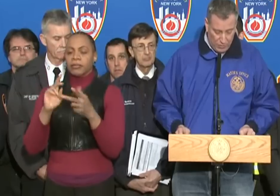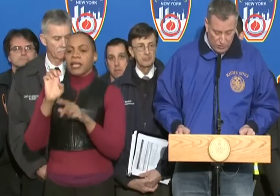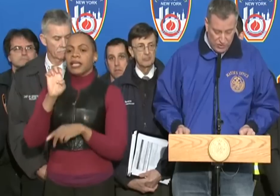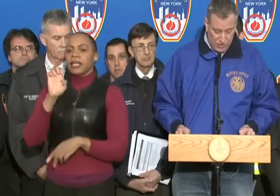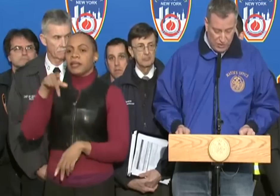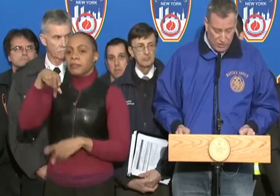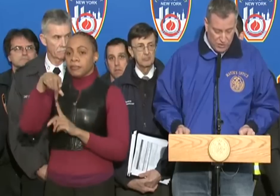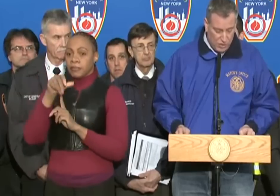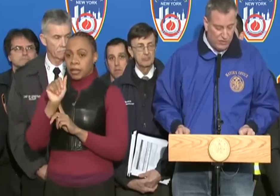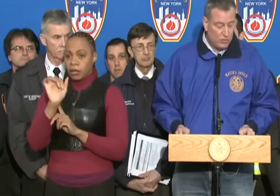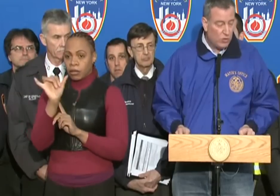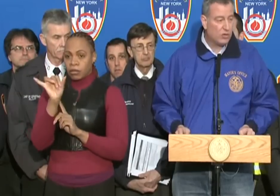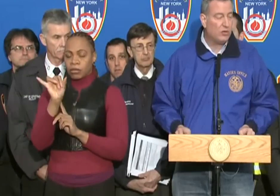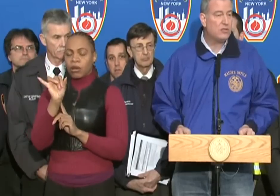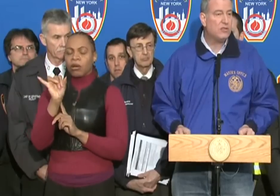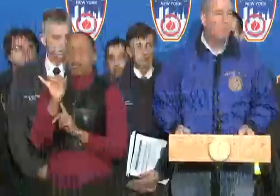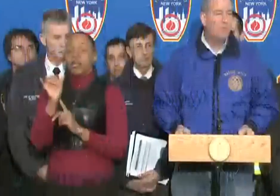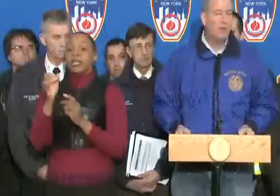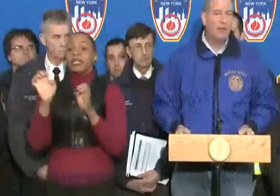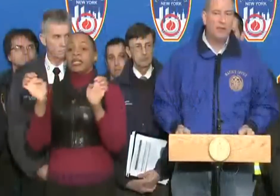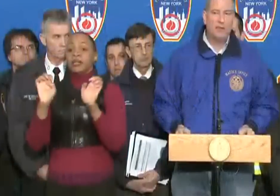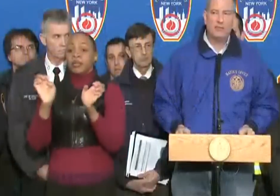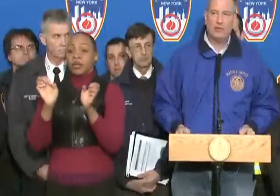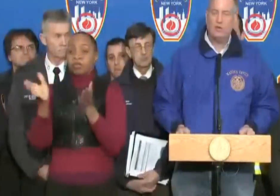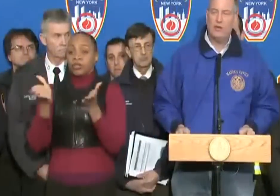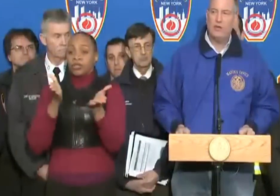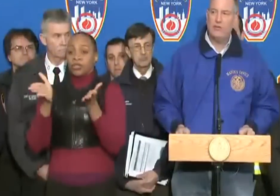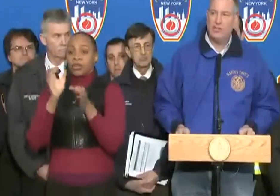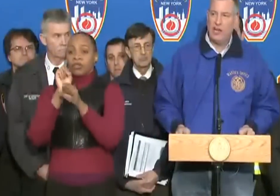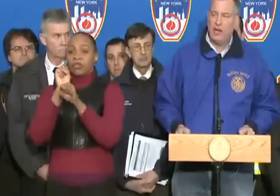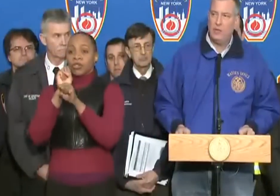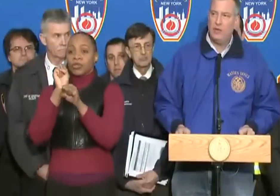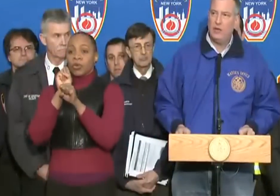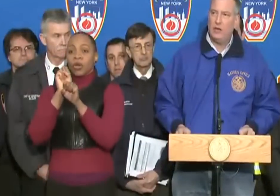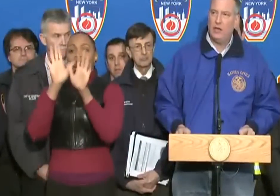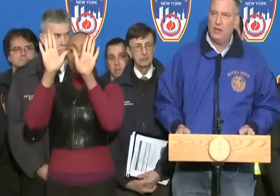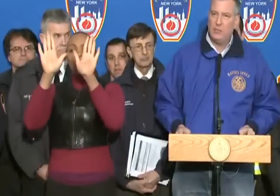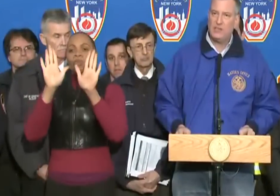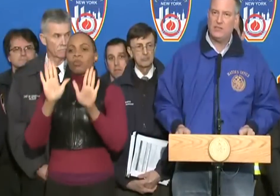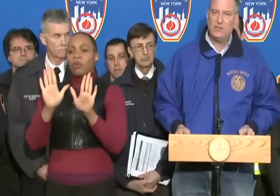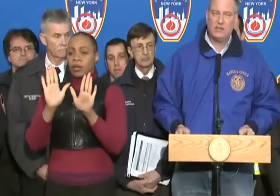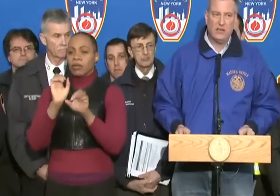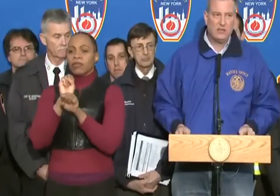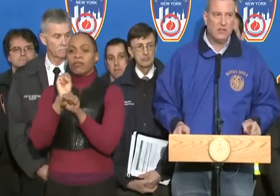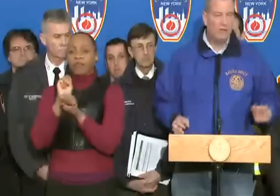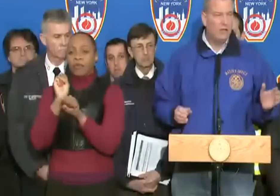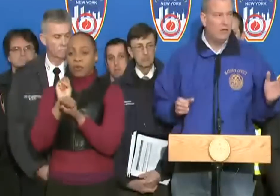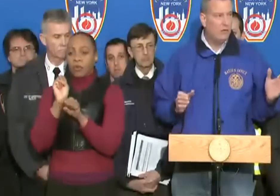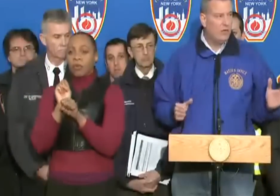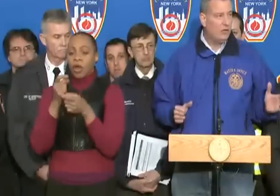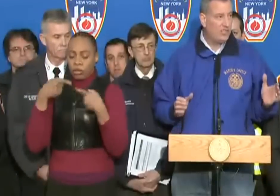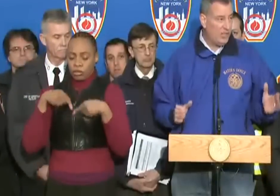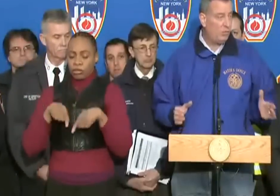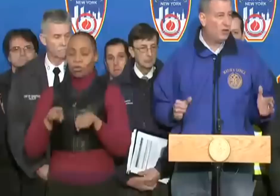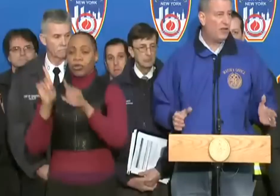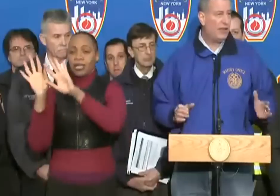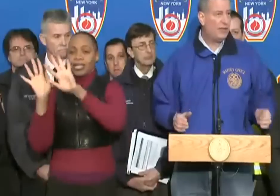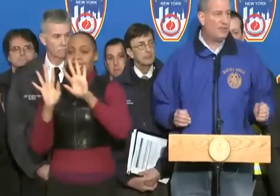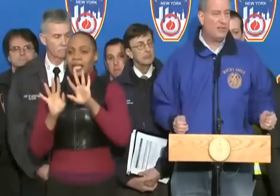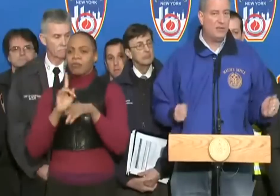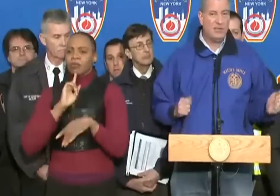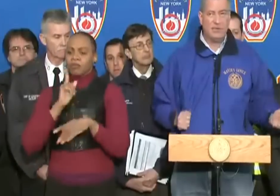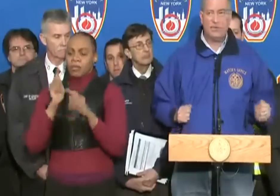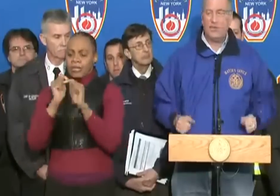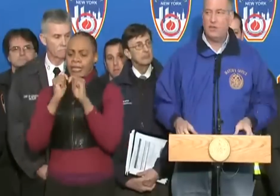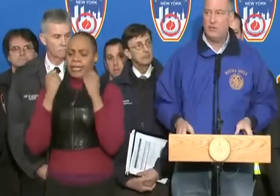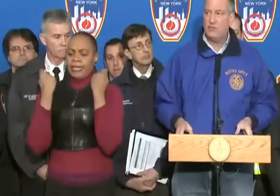And our emergency service workers have done an extraordinary job in the midst of this, and there's a real teamwork that